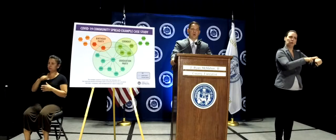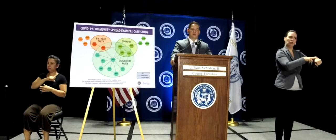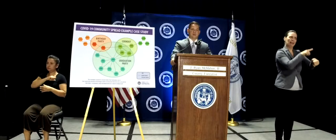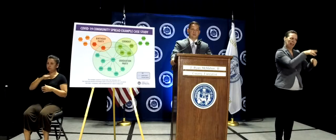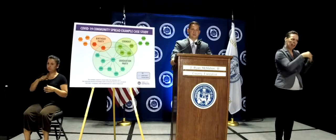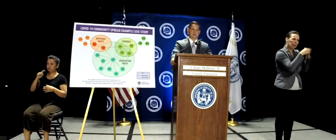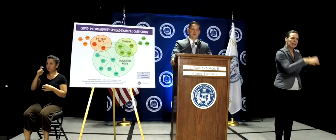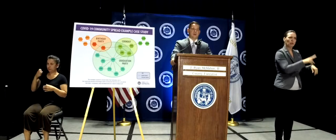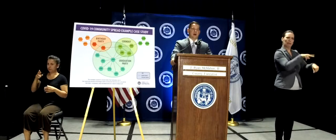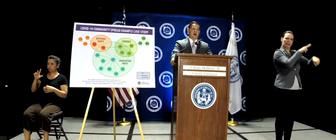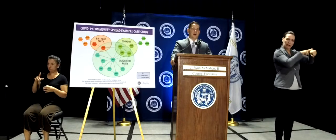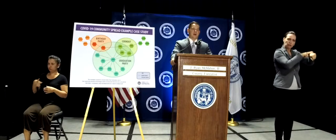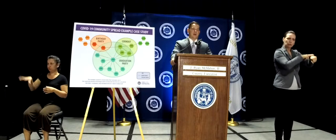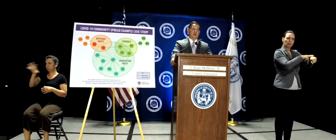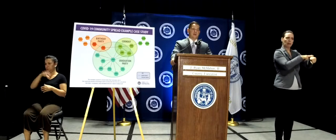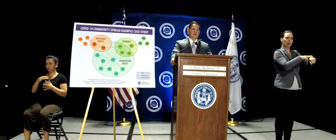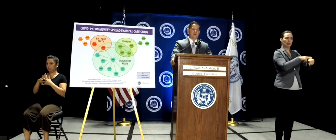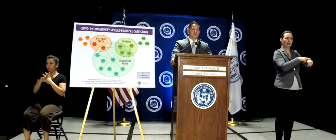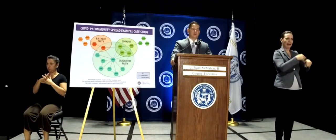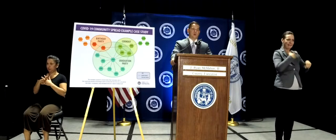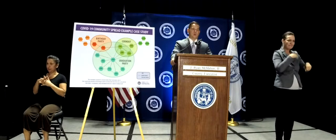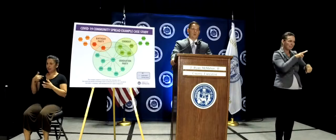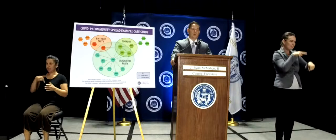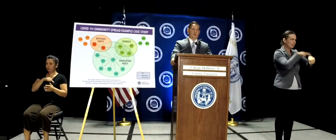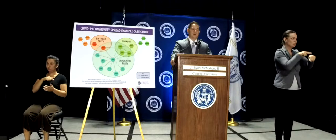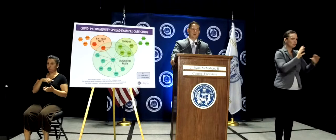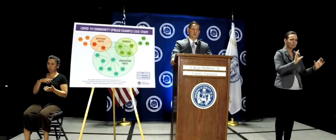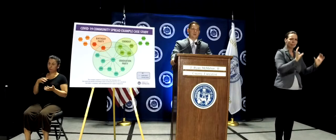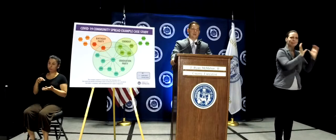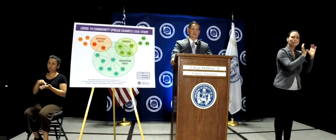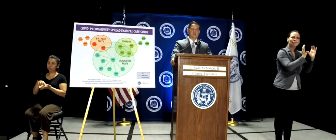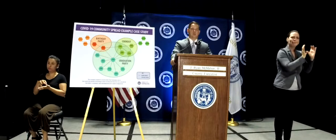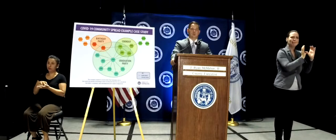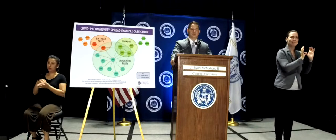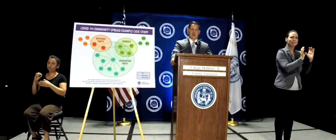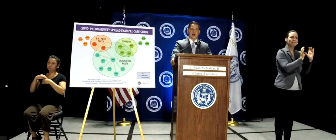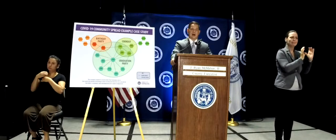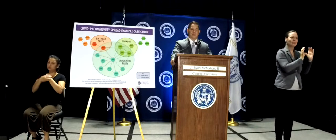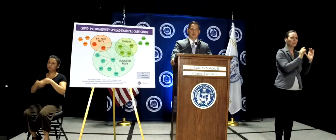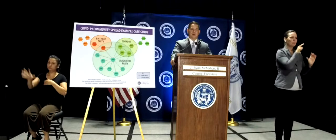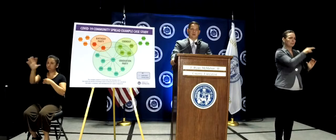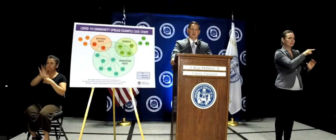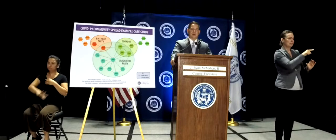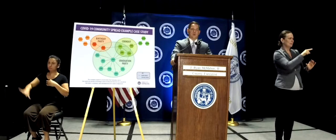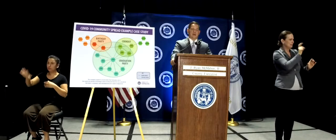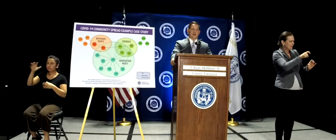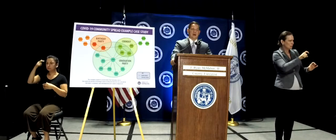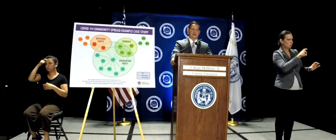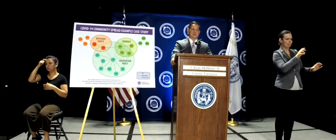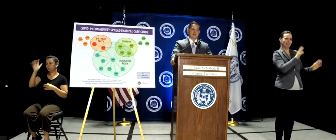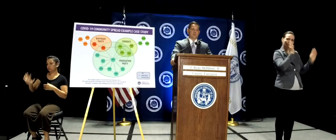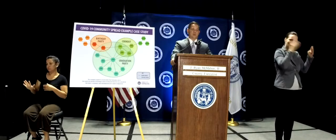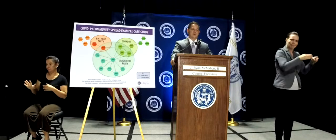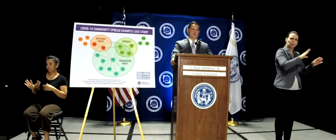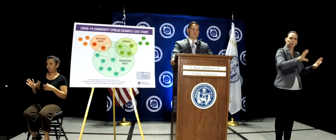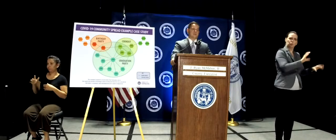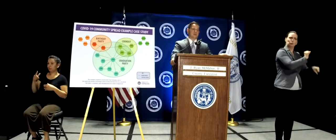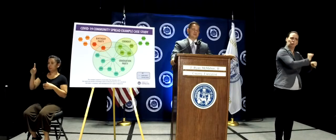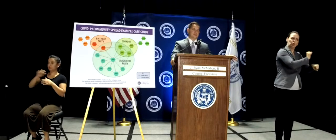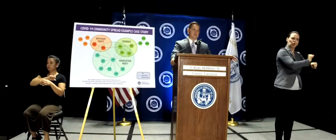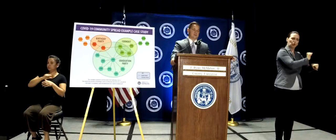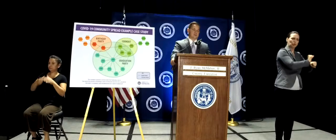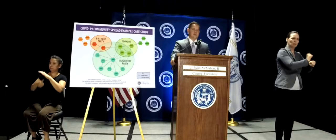national crisis. And so he needs to do his job and recognize that in